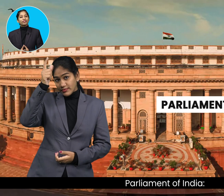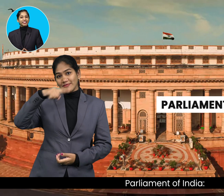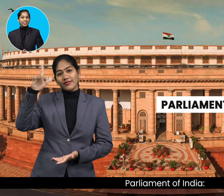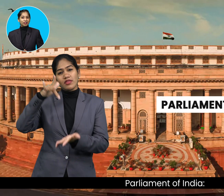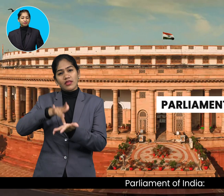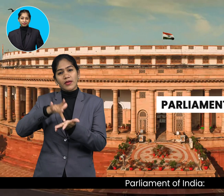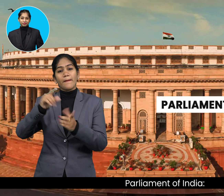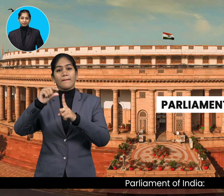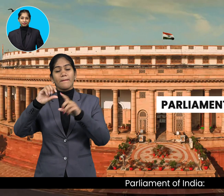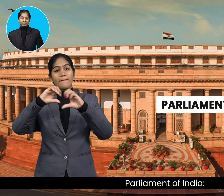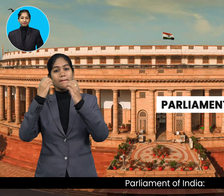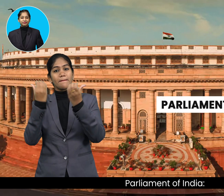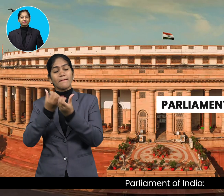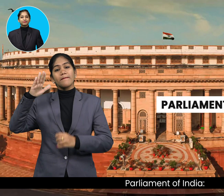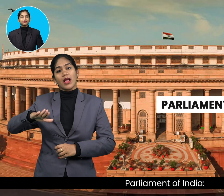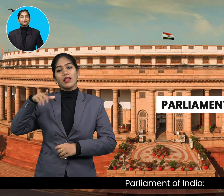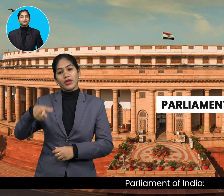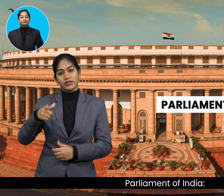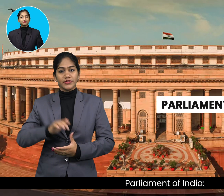Parliament of India.